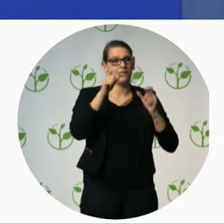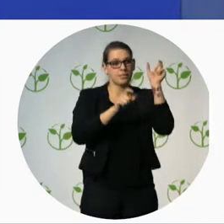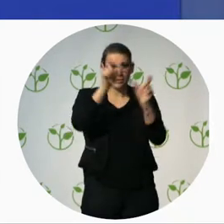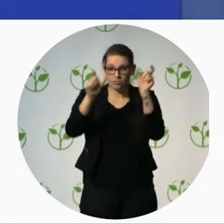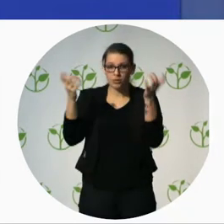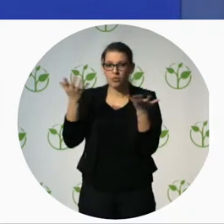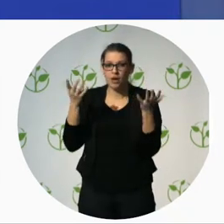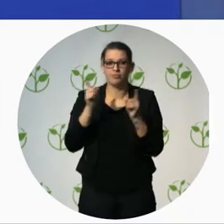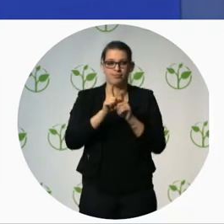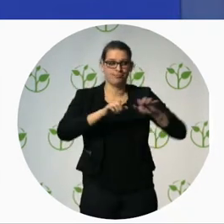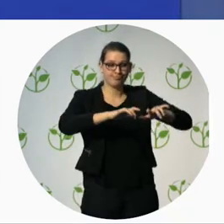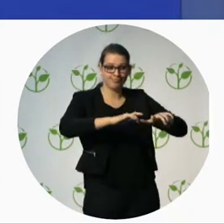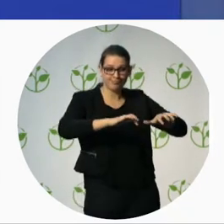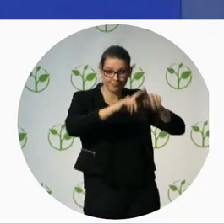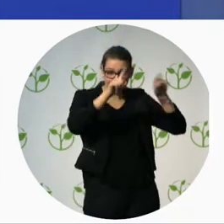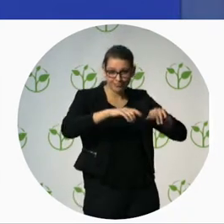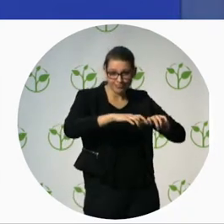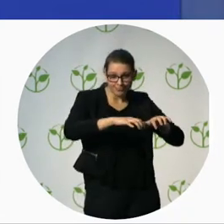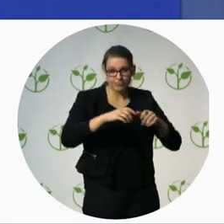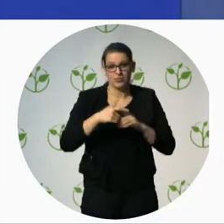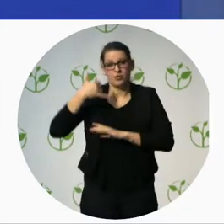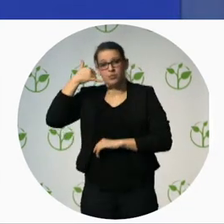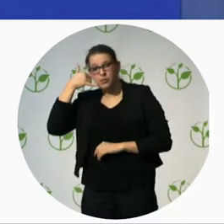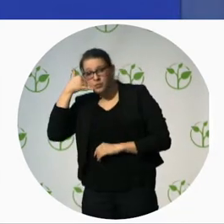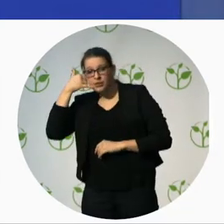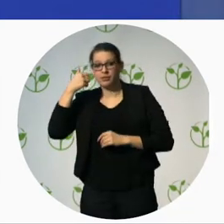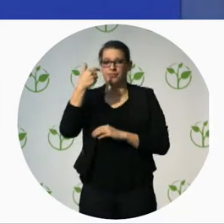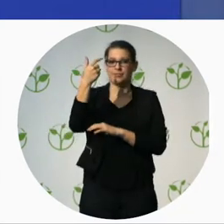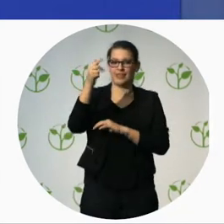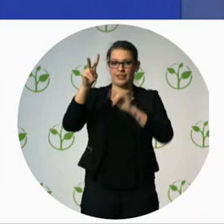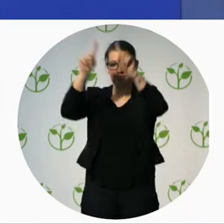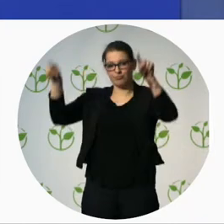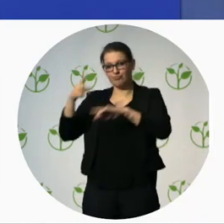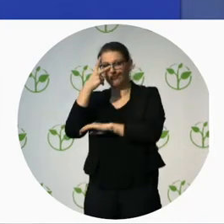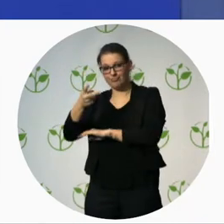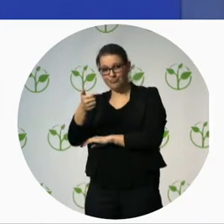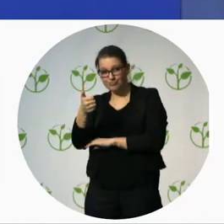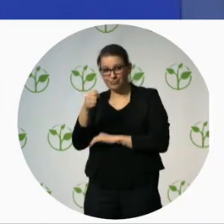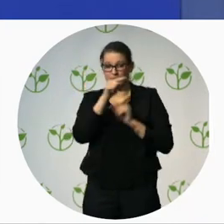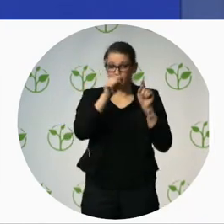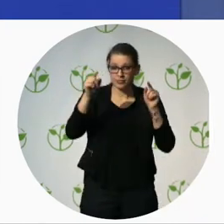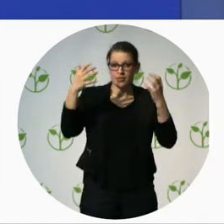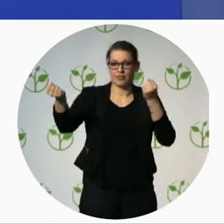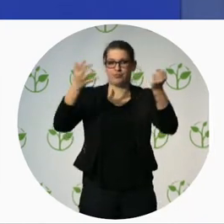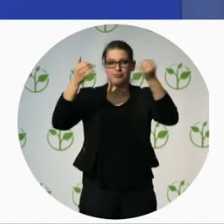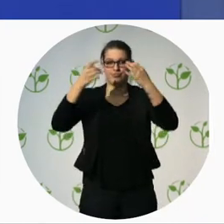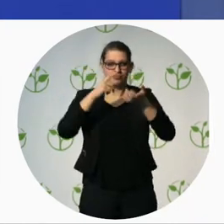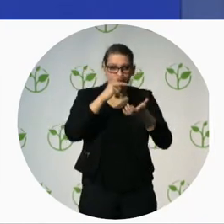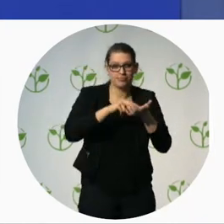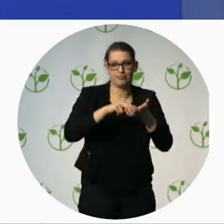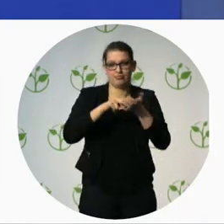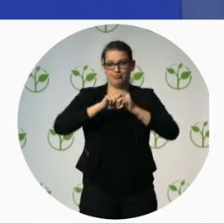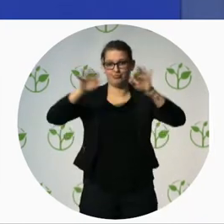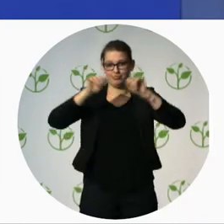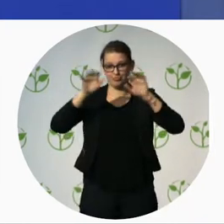transport, audiovisual media, banking services, e-books, a strong ICT component. Ambassador Gallegos mentioned that.